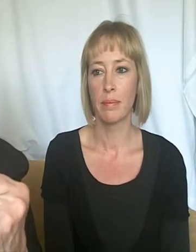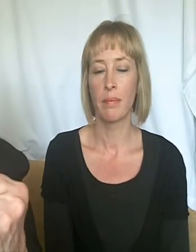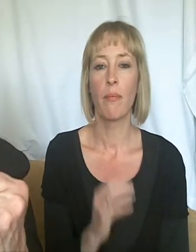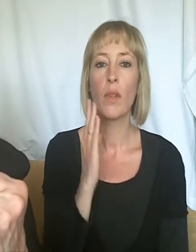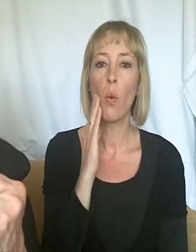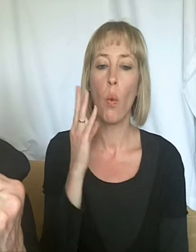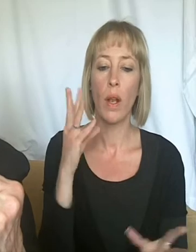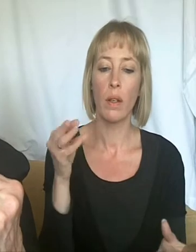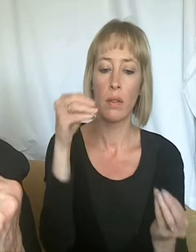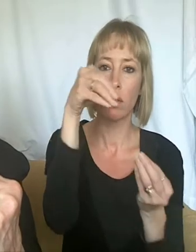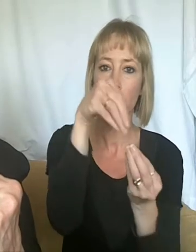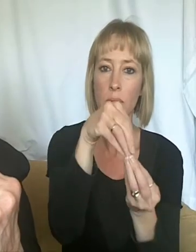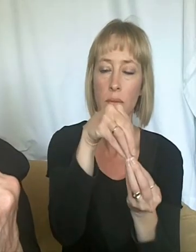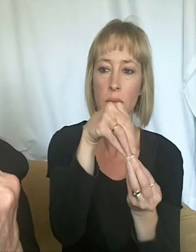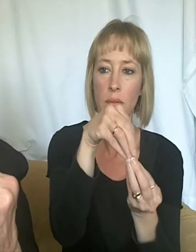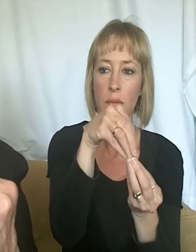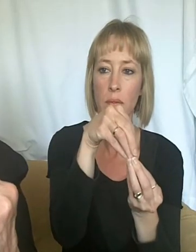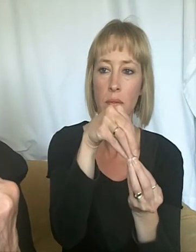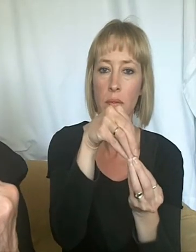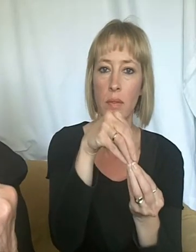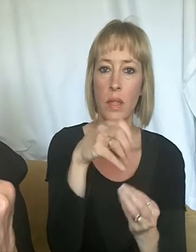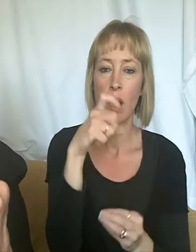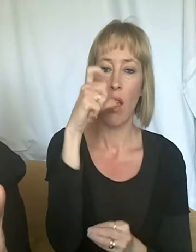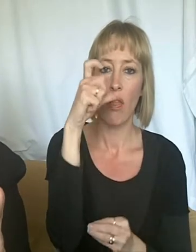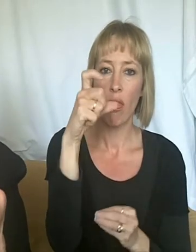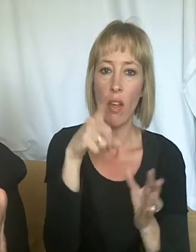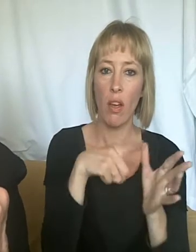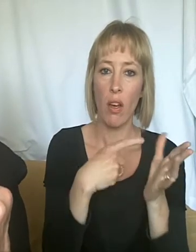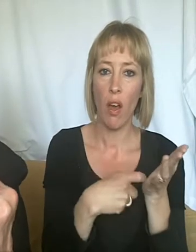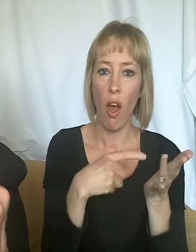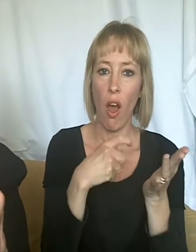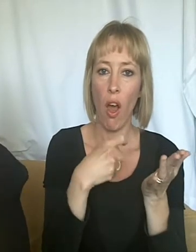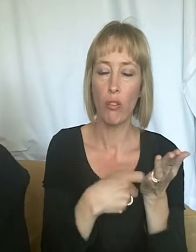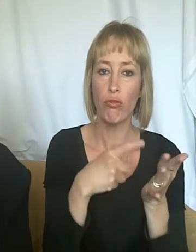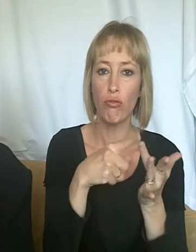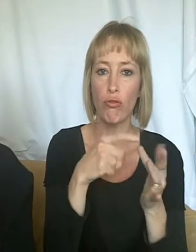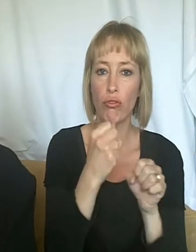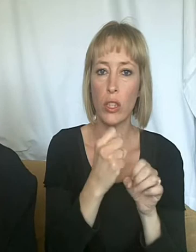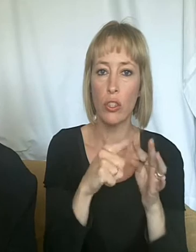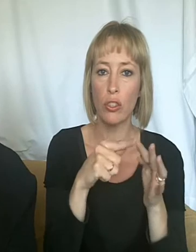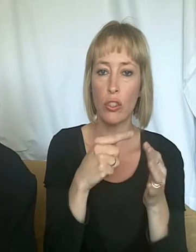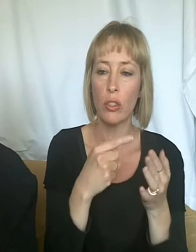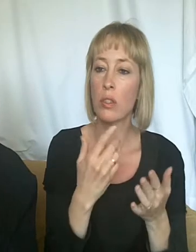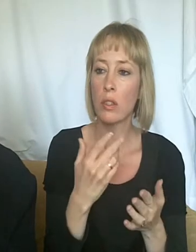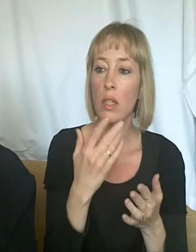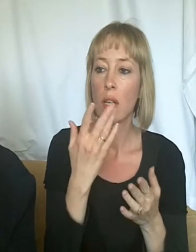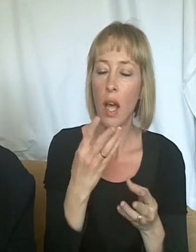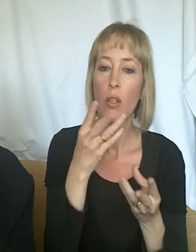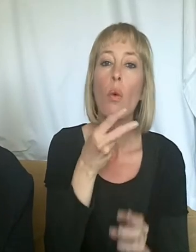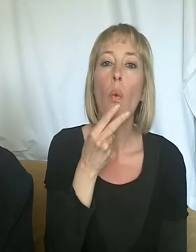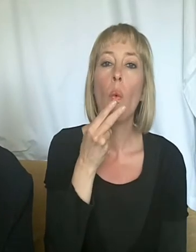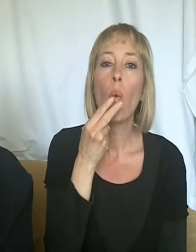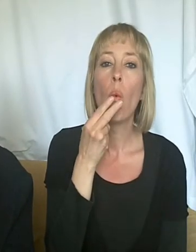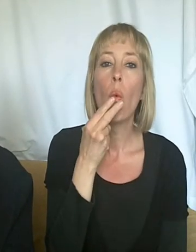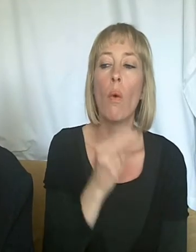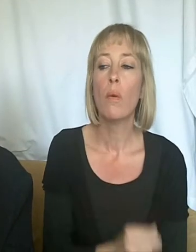When you put the two together, the cartridge on the top of the atomizer, and you